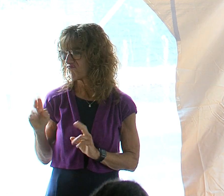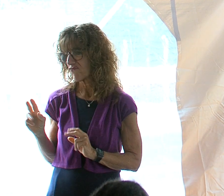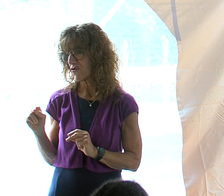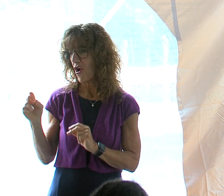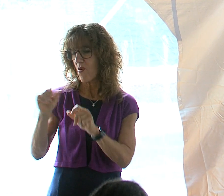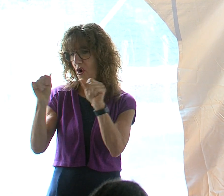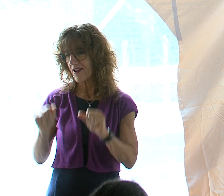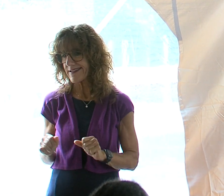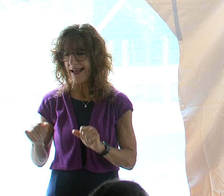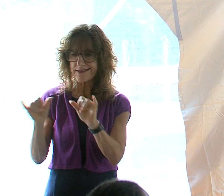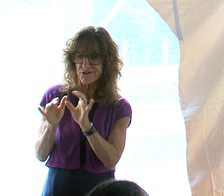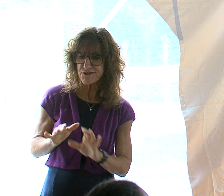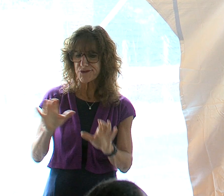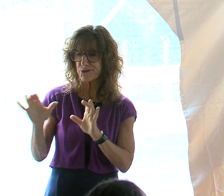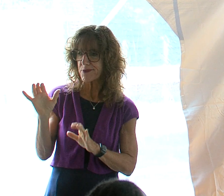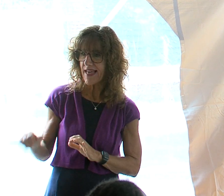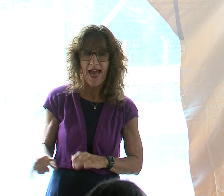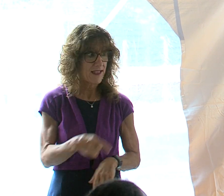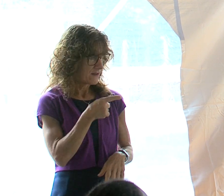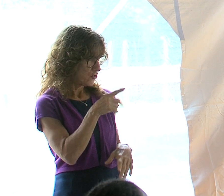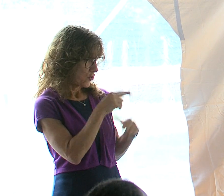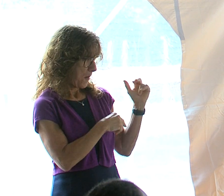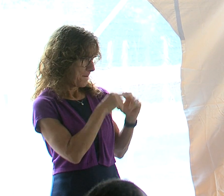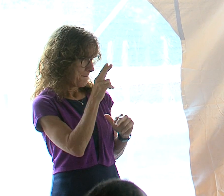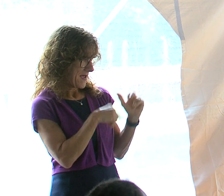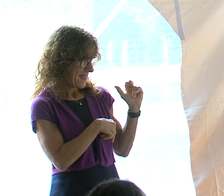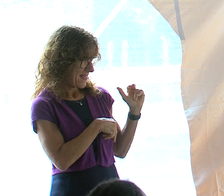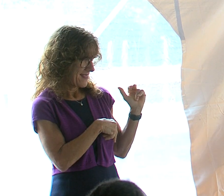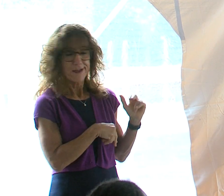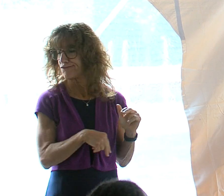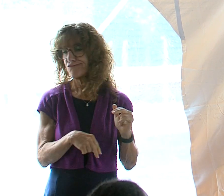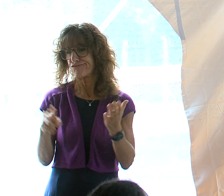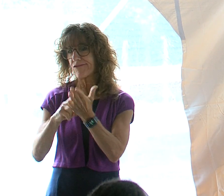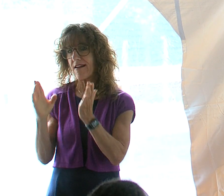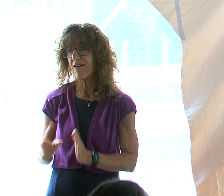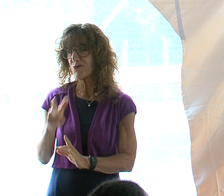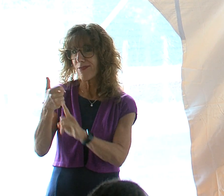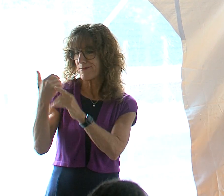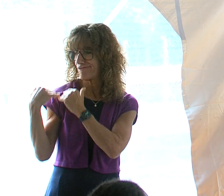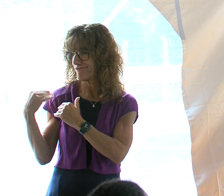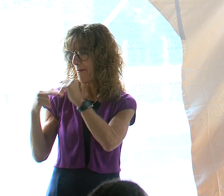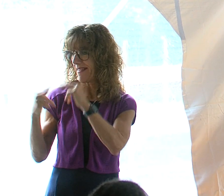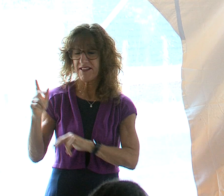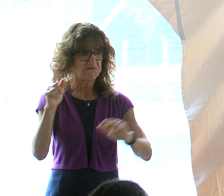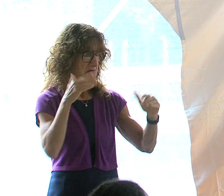there's architects and engineers that do that. Do I build the buildings? I said, no, there's contractors who do that. Do I